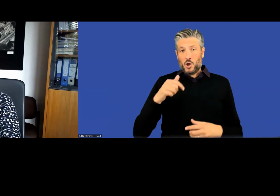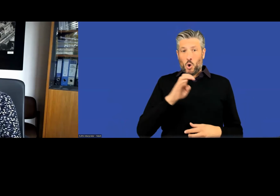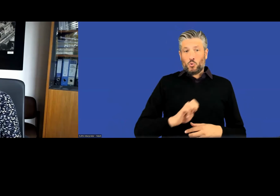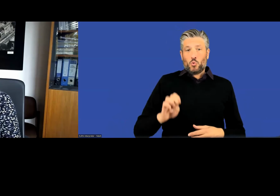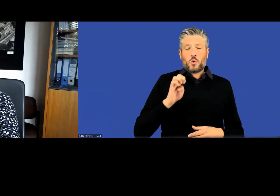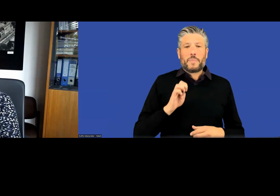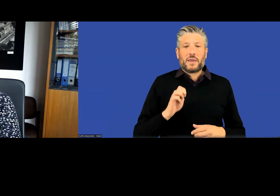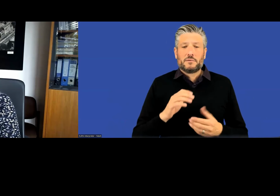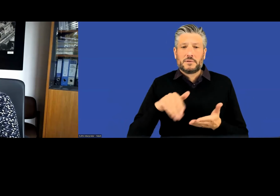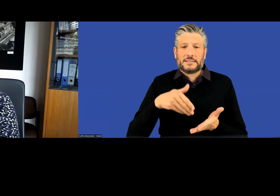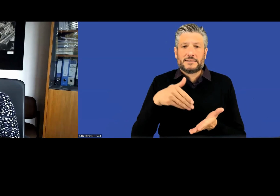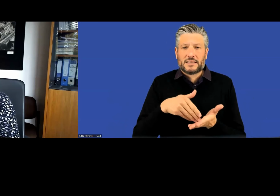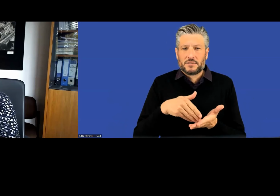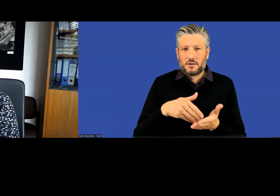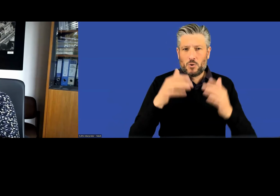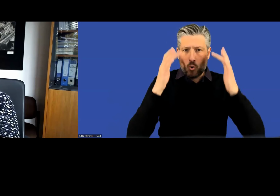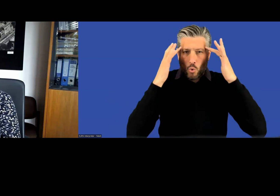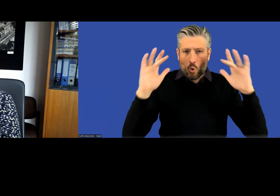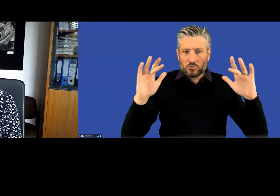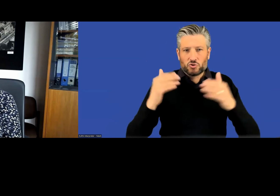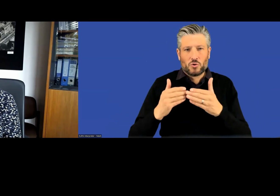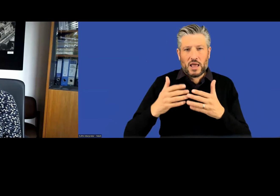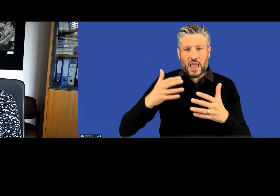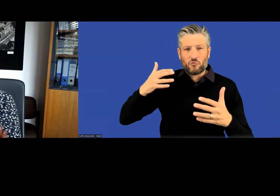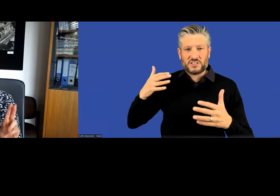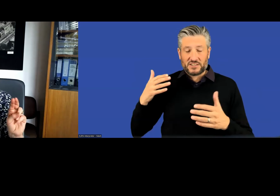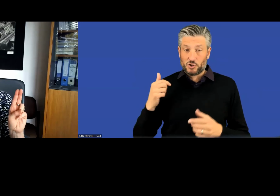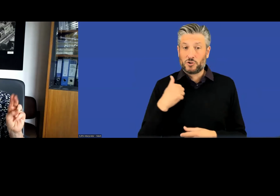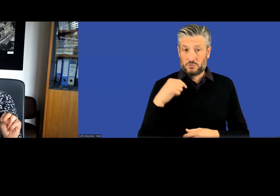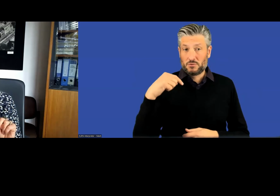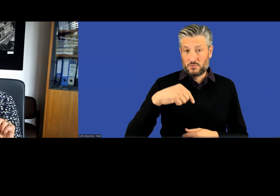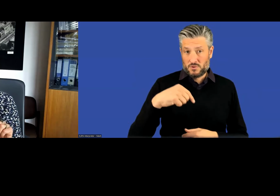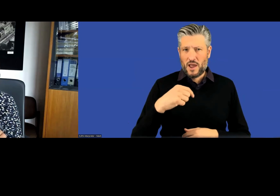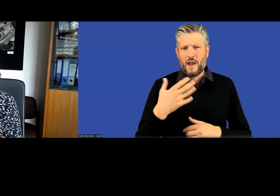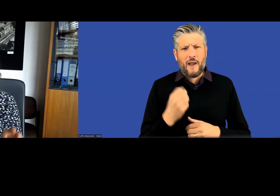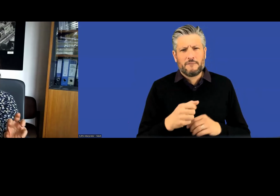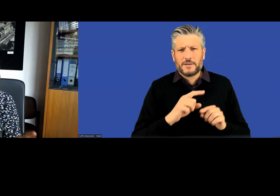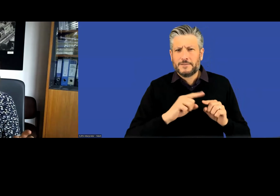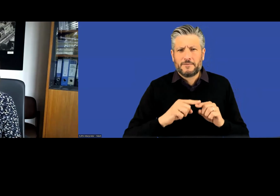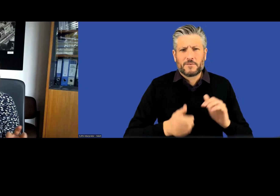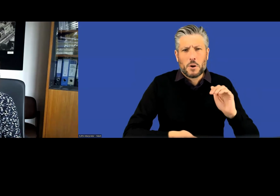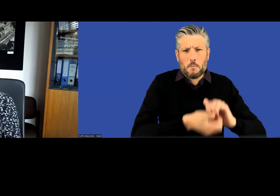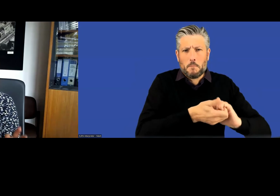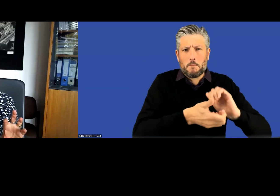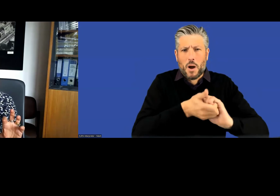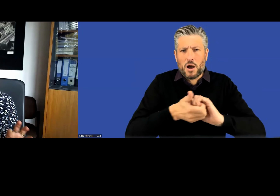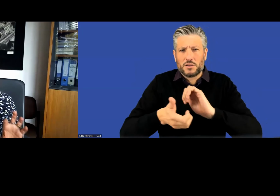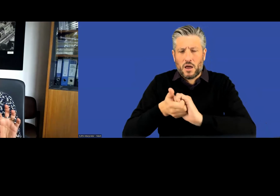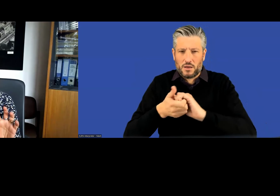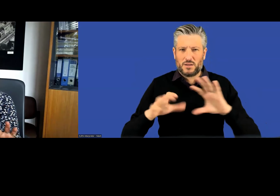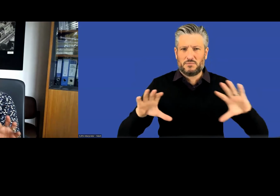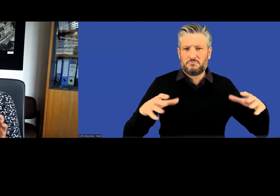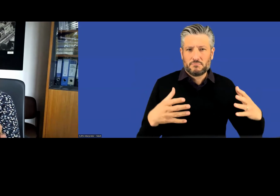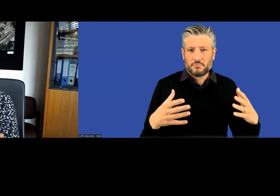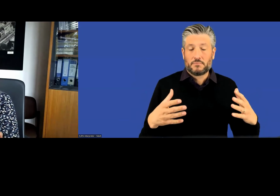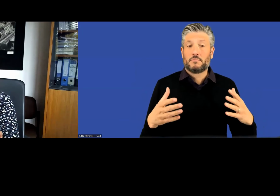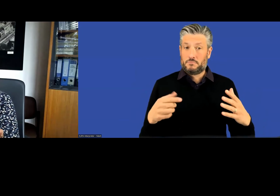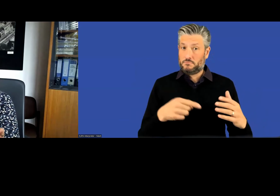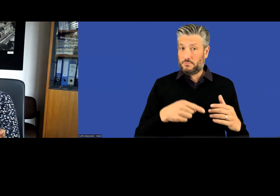know, has joined forces with multiple partners and authorities to create the SUM initiative. And SUM stands for the Save the